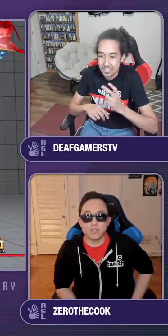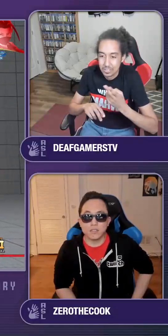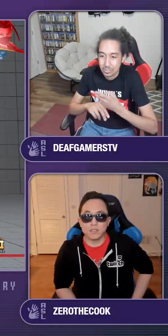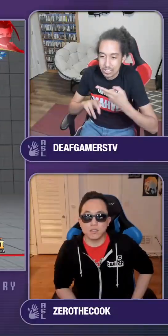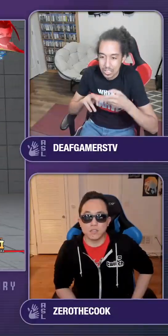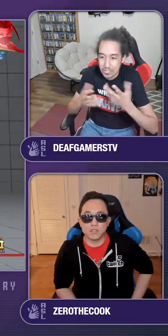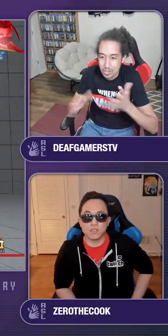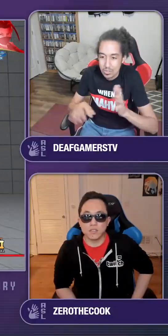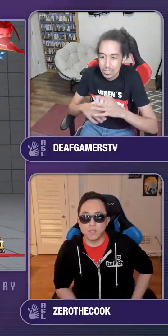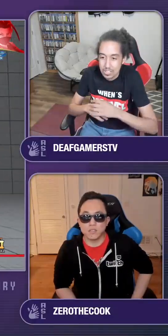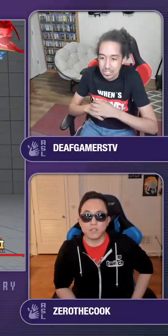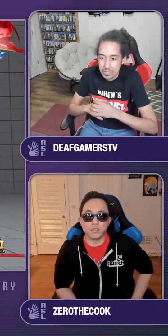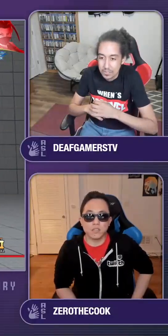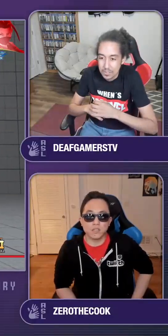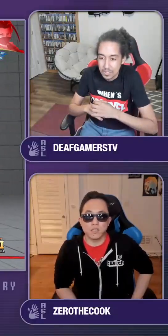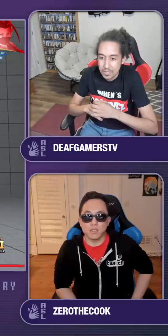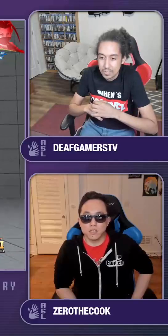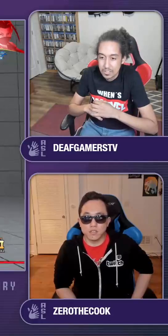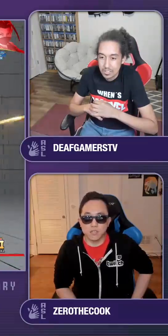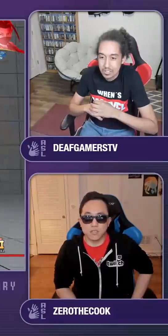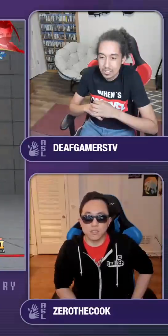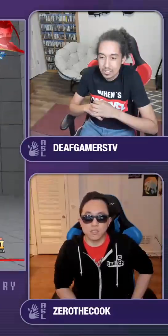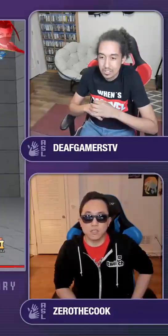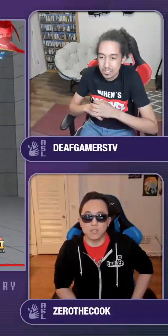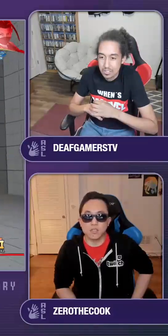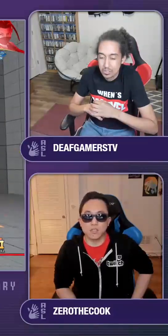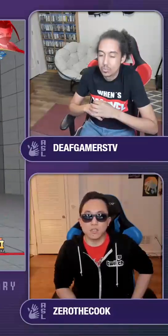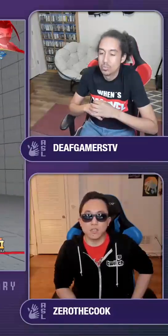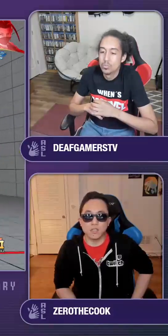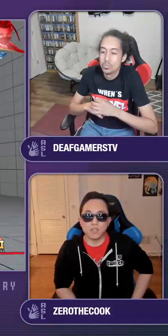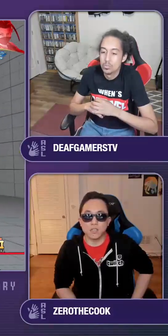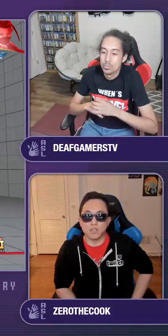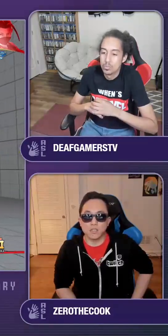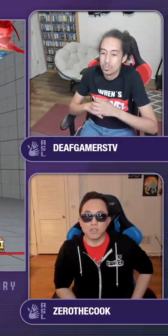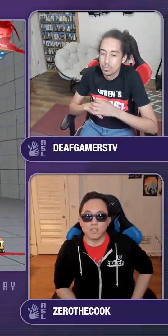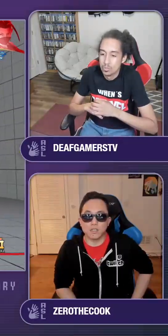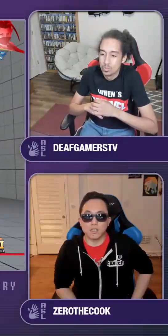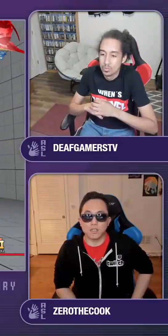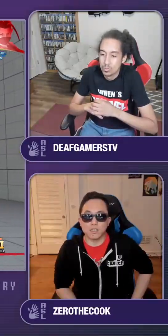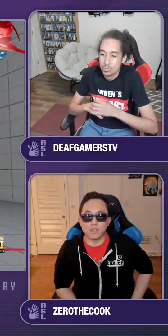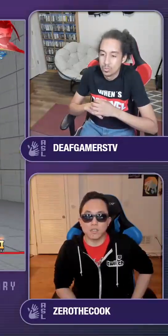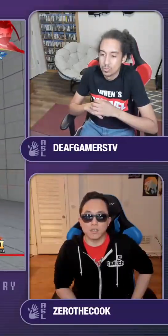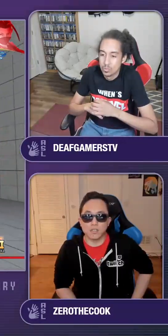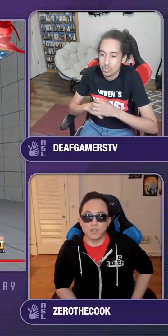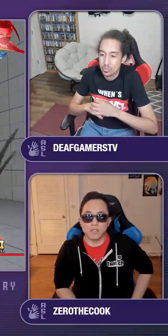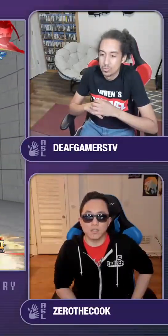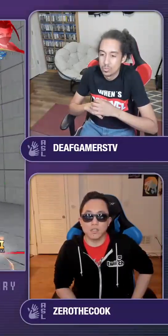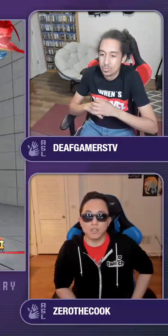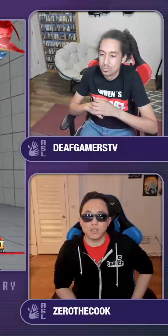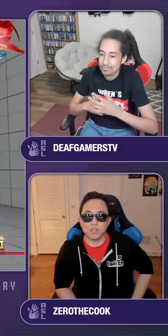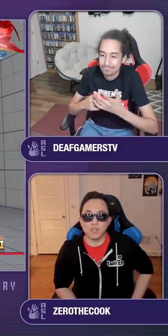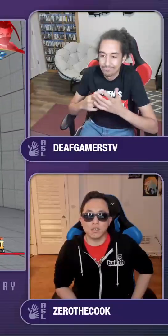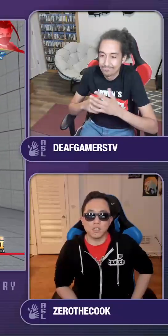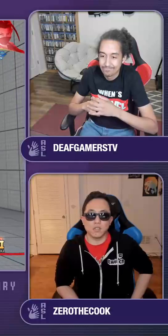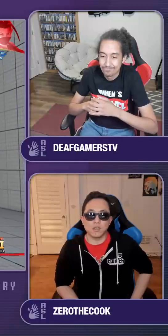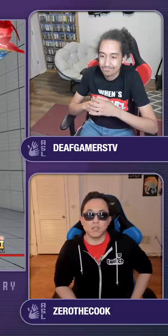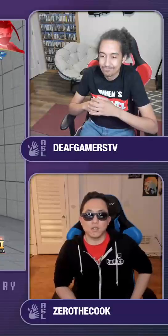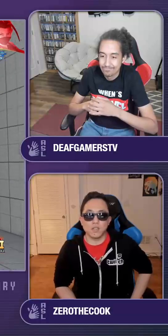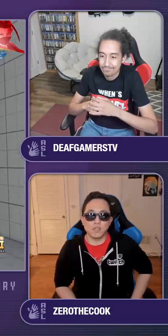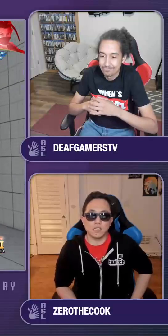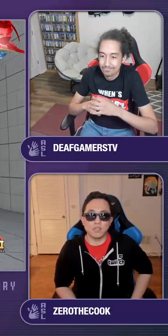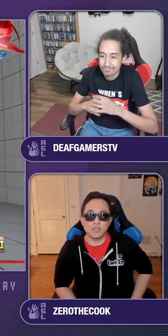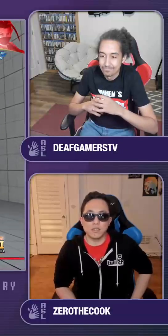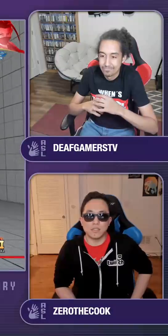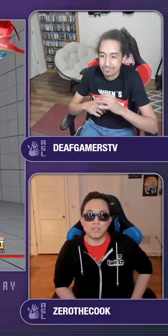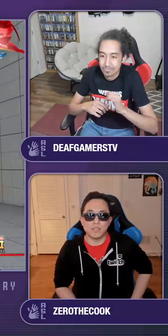backing up, using the kunais as the poking tools to try to outrange Metro here and to make Metro want to move in a little bit closer. But the flip kick into the sweep is going to give a